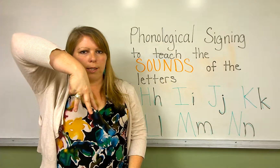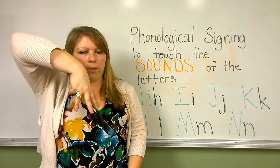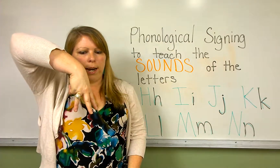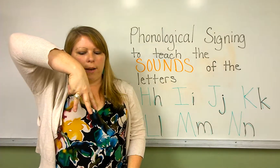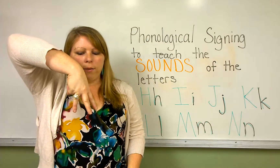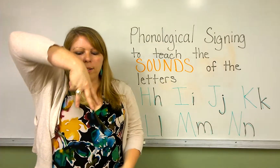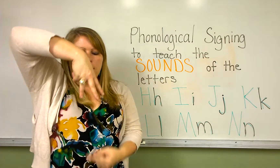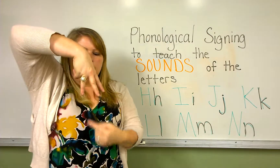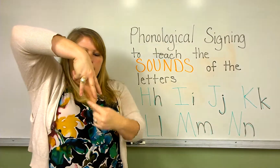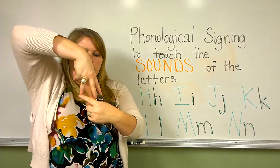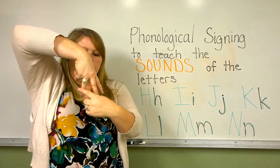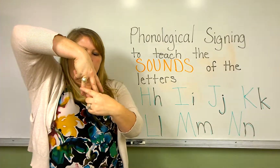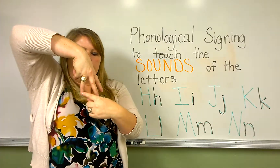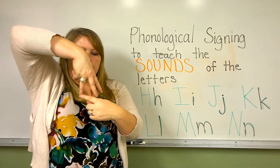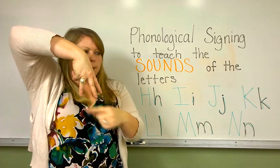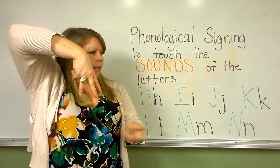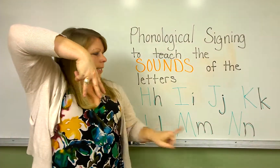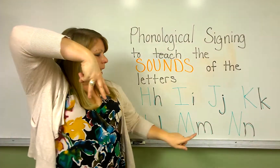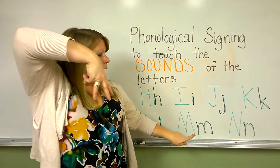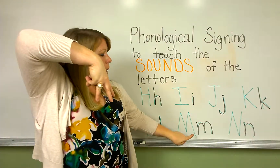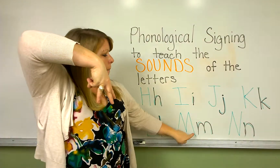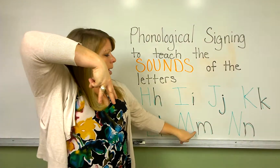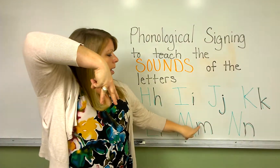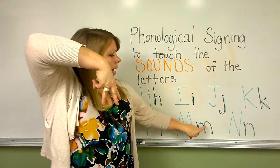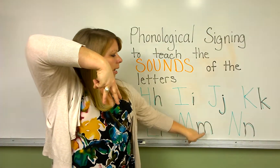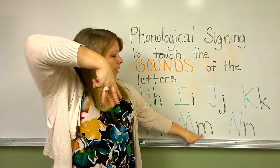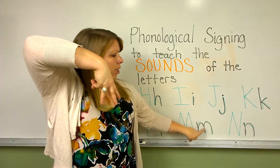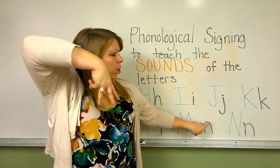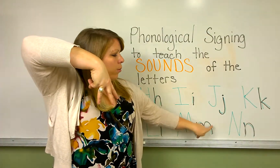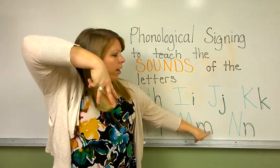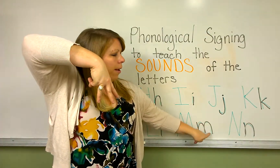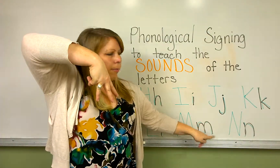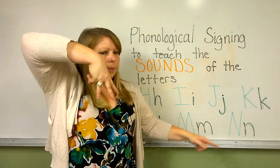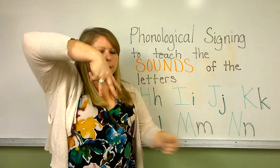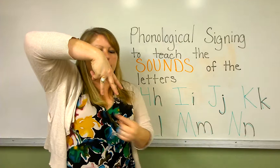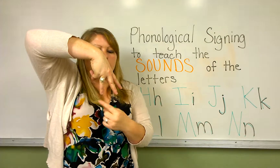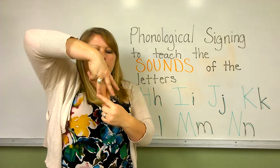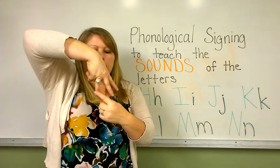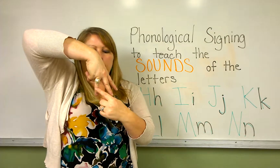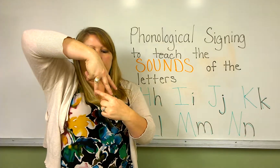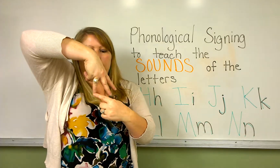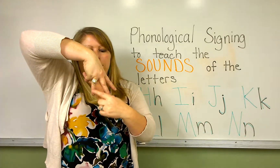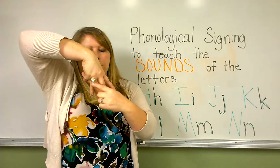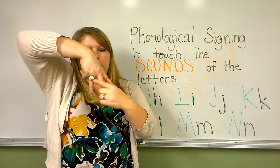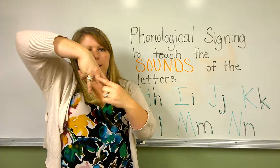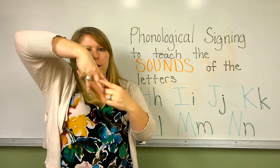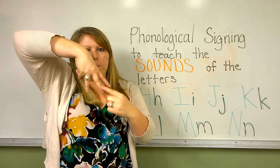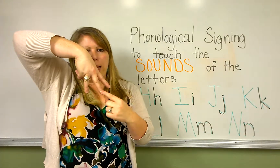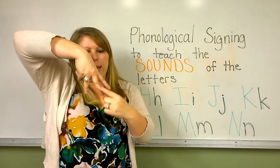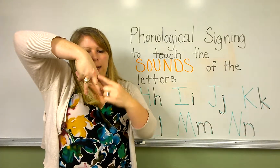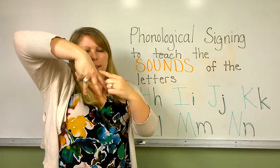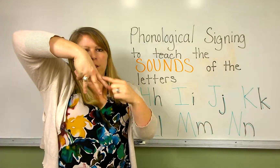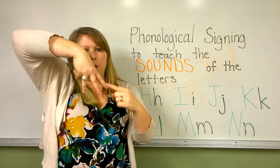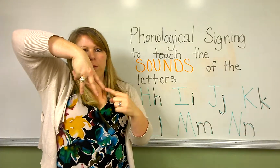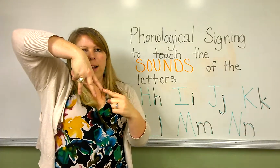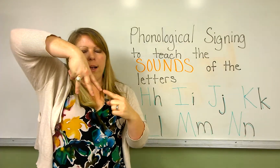the ground. You can see that since the has 2 humps, your fingers are also making 2